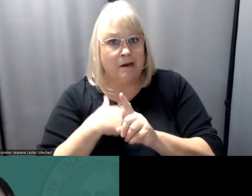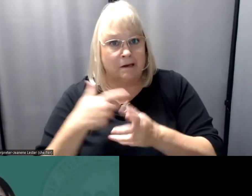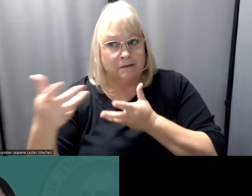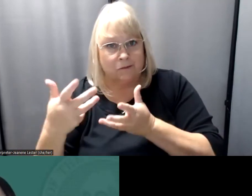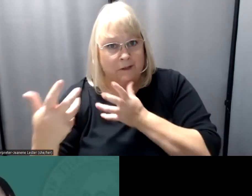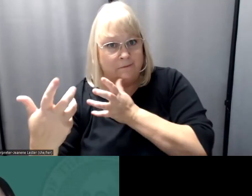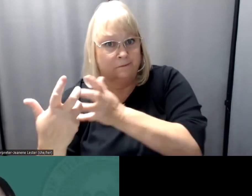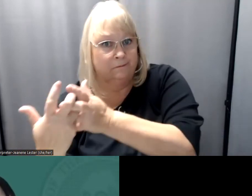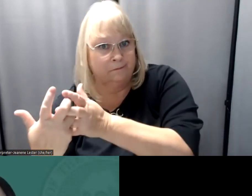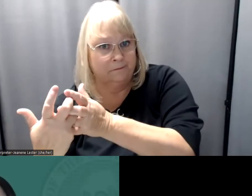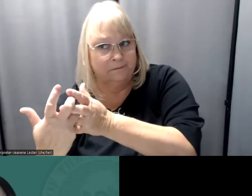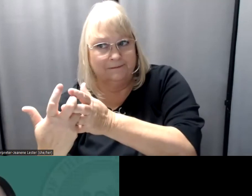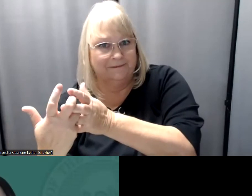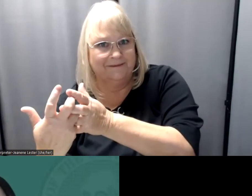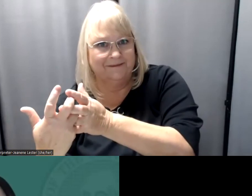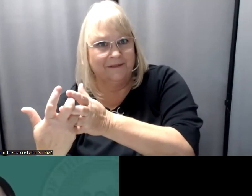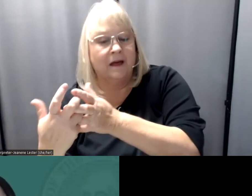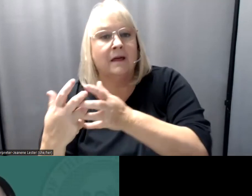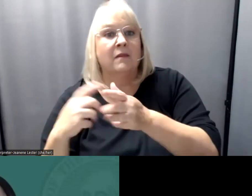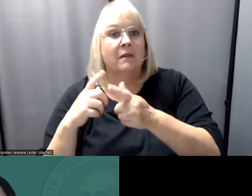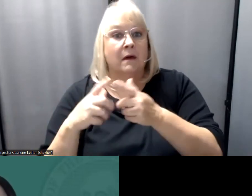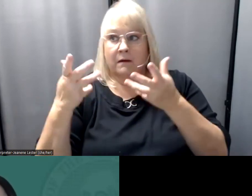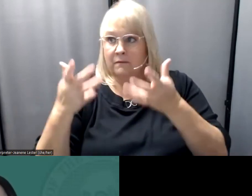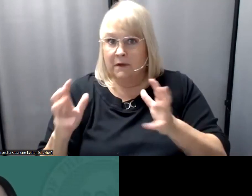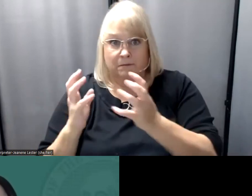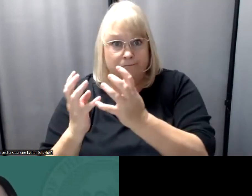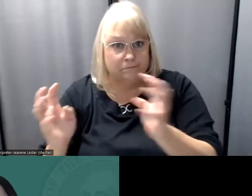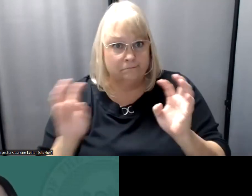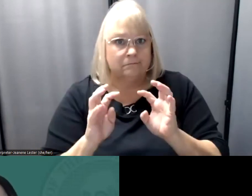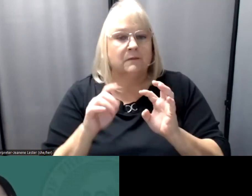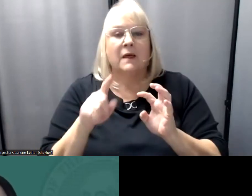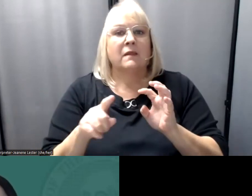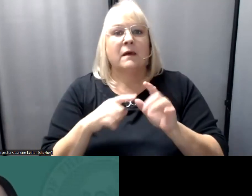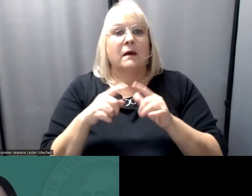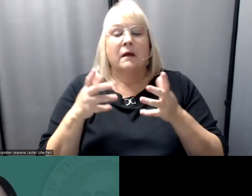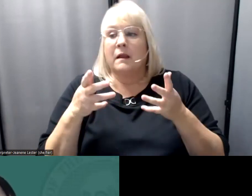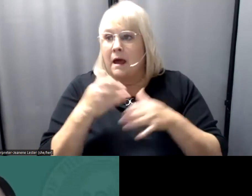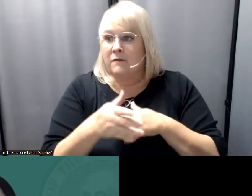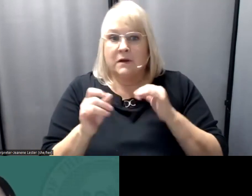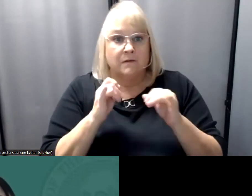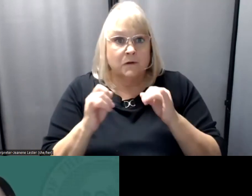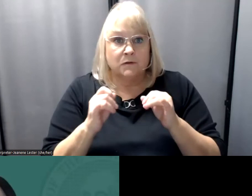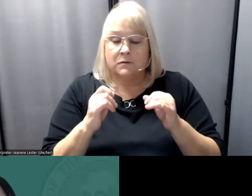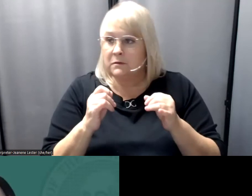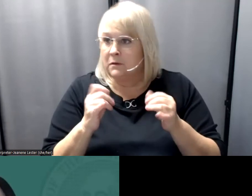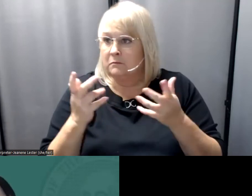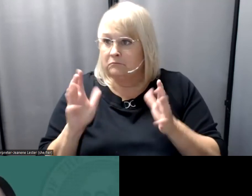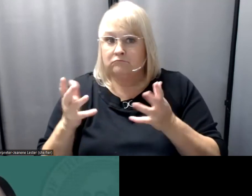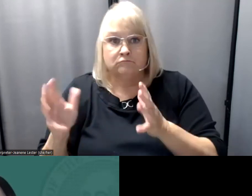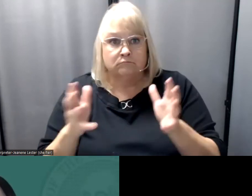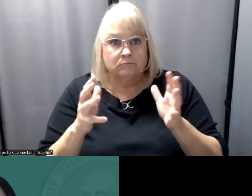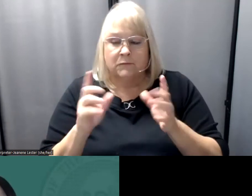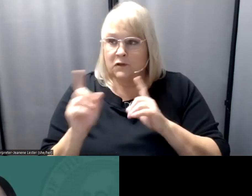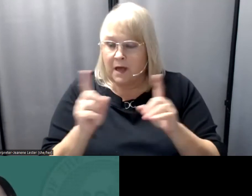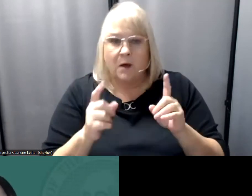whole team and say, after the interviews, our chance to chat and connect with each other, here's what we're